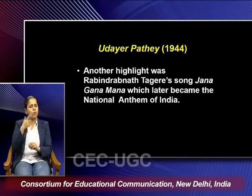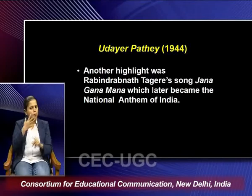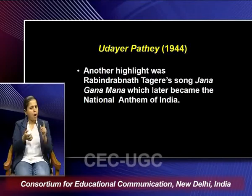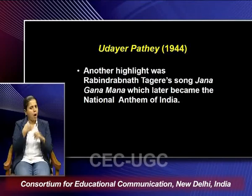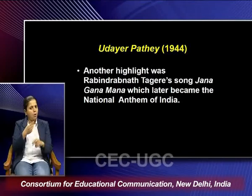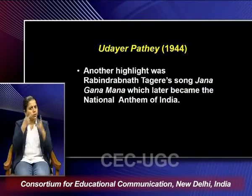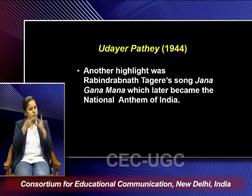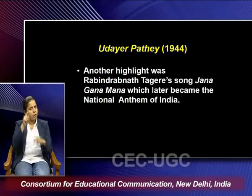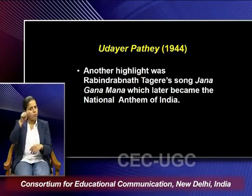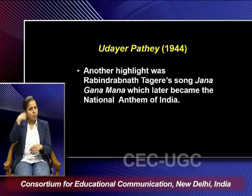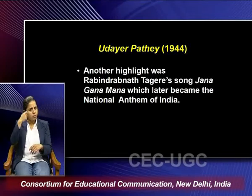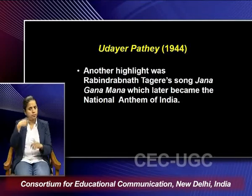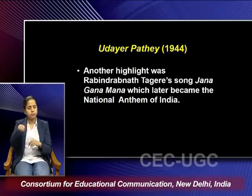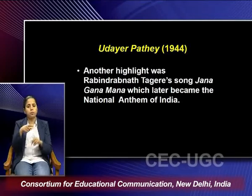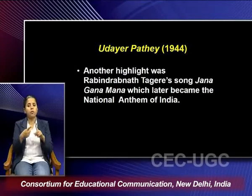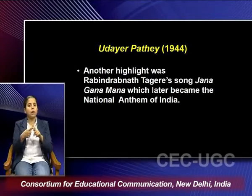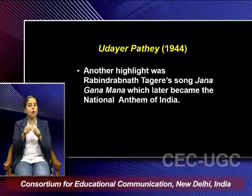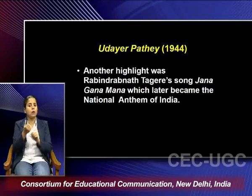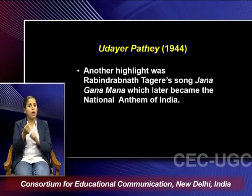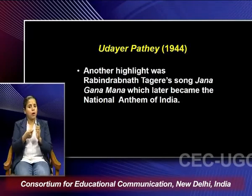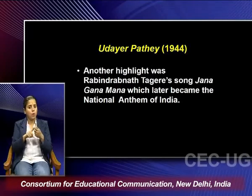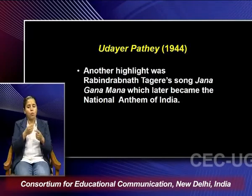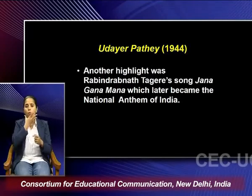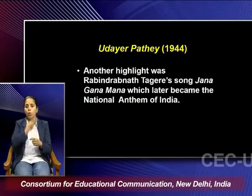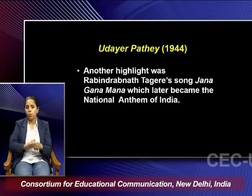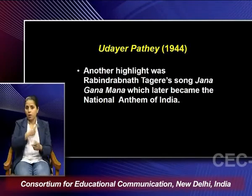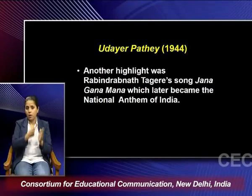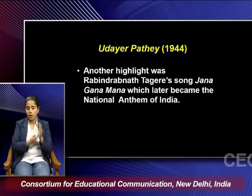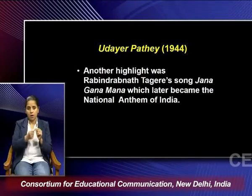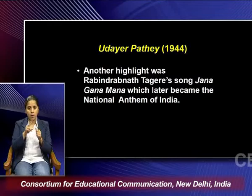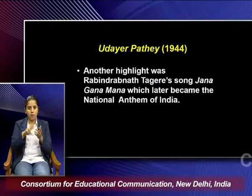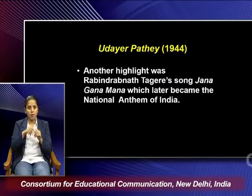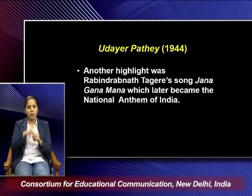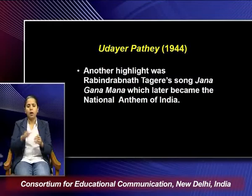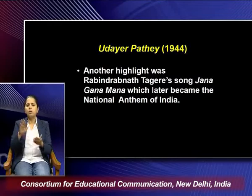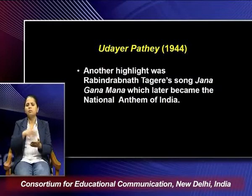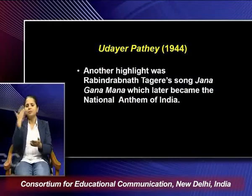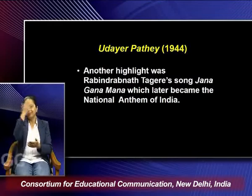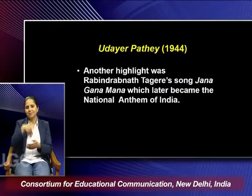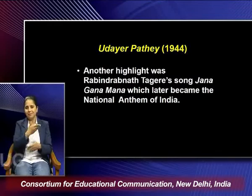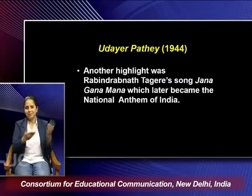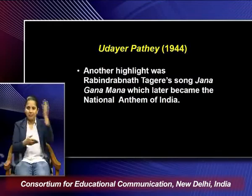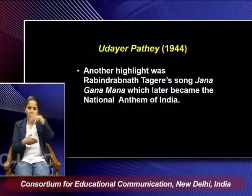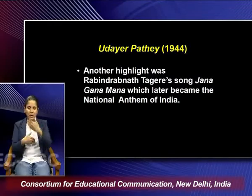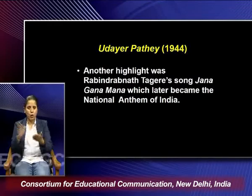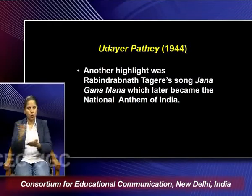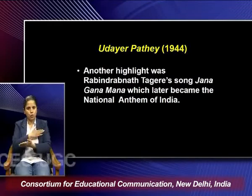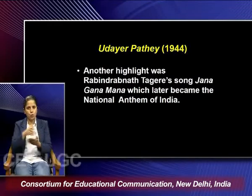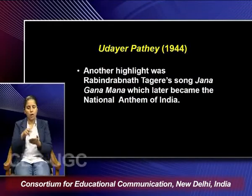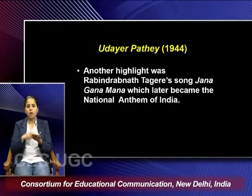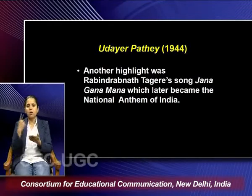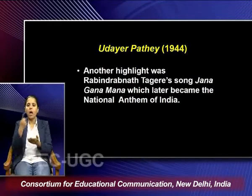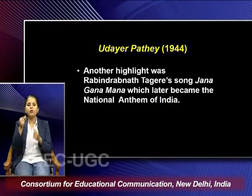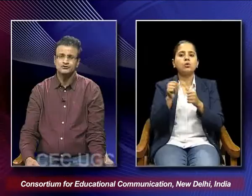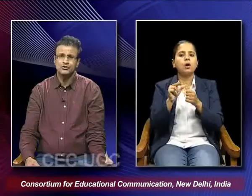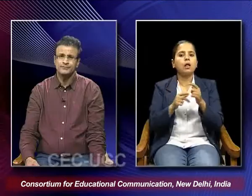that how Tagore's or Rabindranath Tagore's song Jan Gan Man, which later became the national anthem of